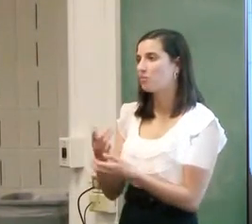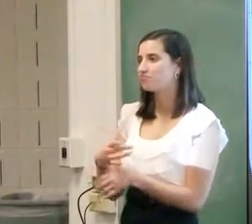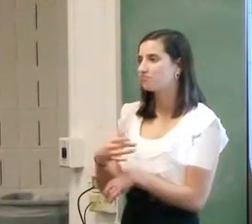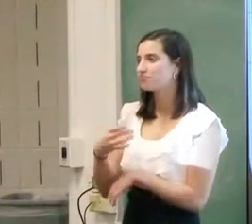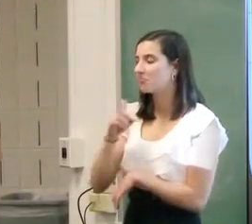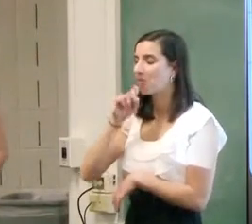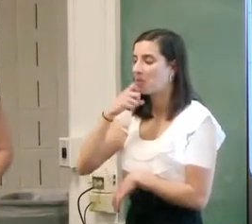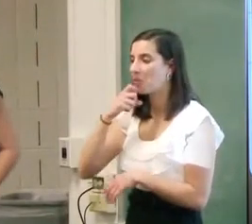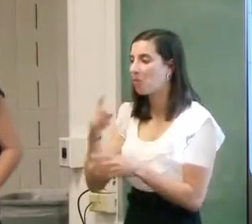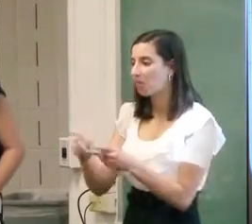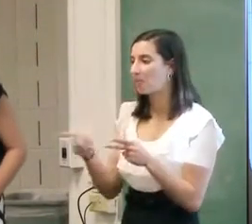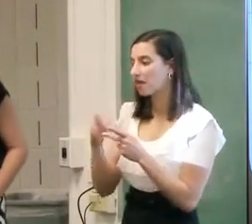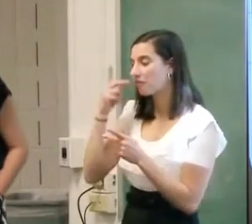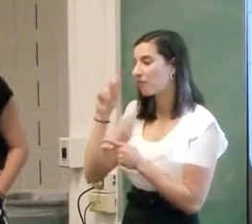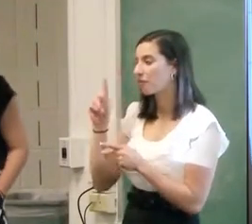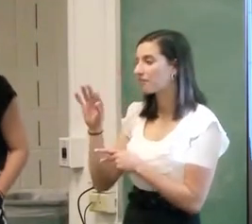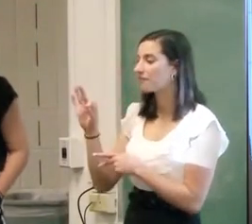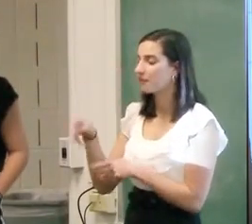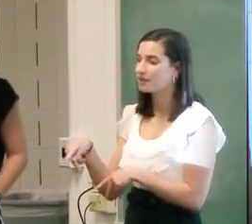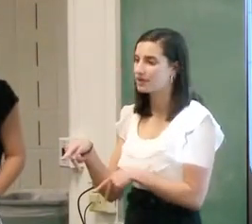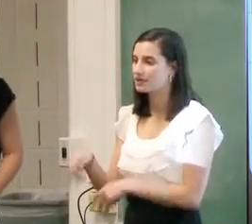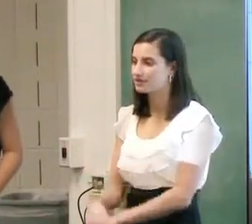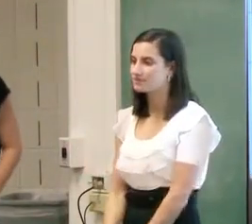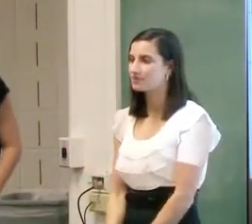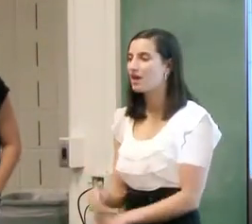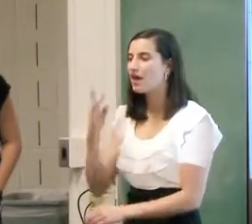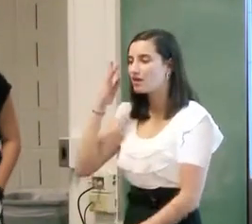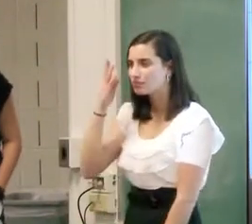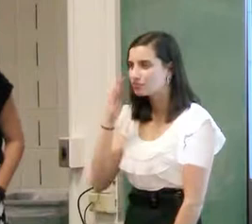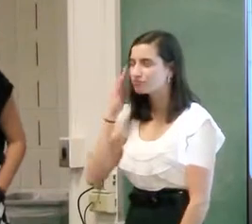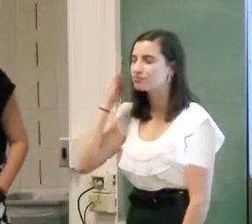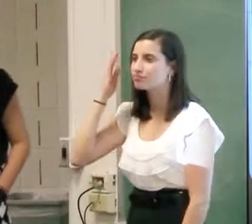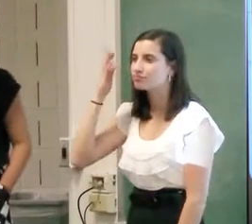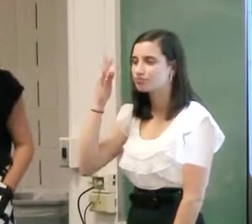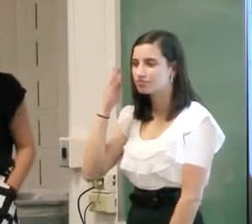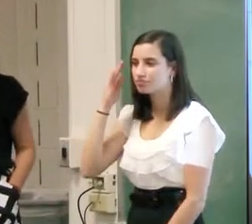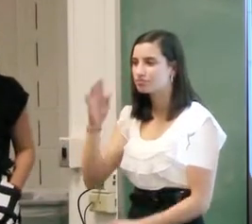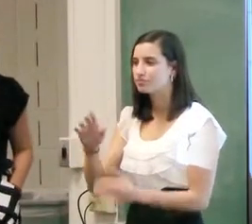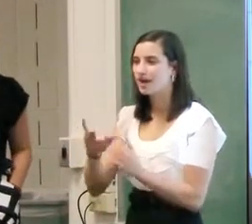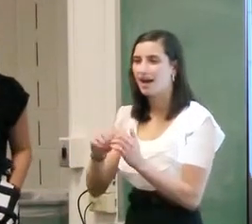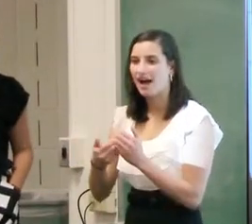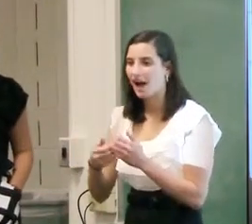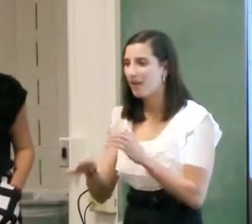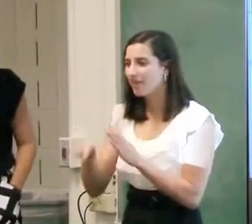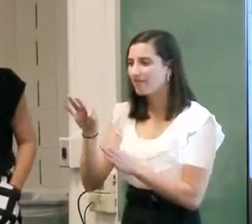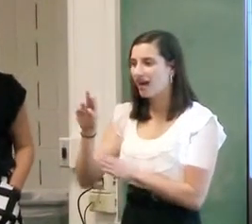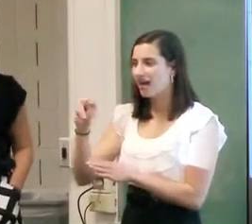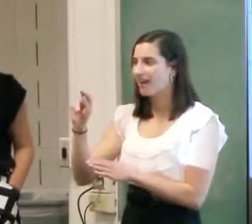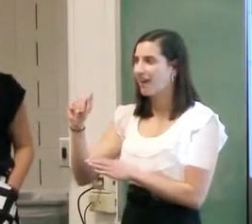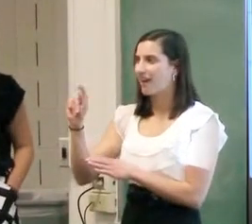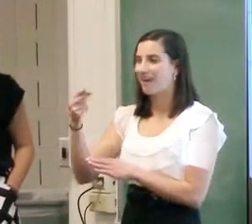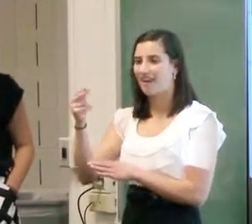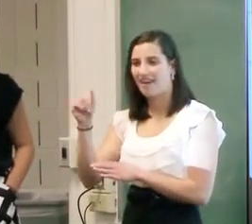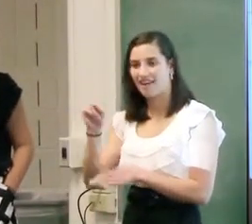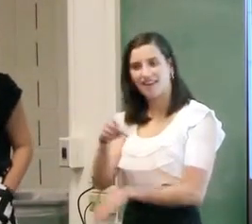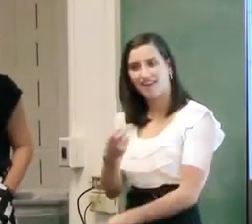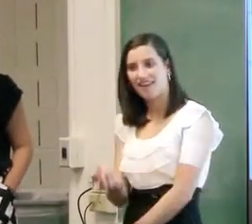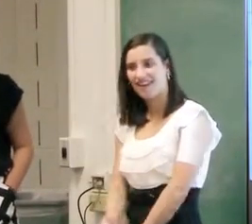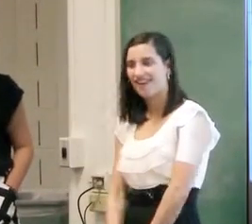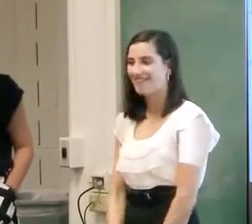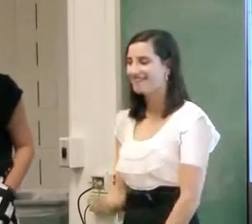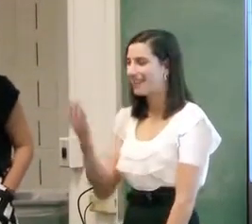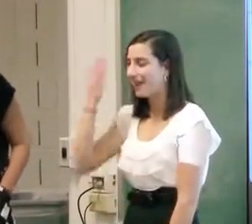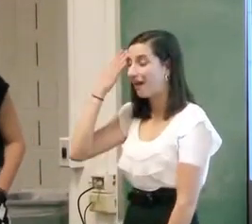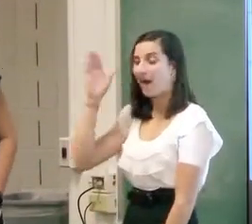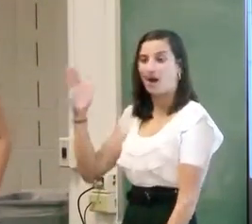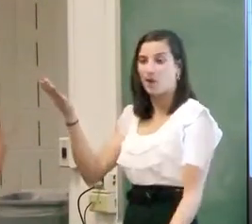period. After long hours of thinking, I cannot tell you how I got Nathan Herring's name. I don't know